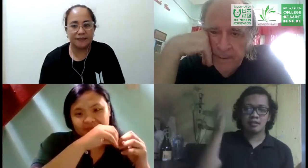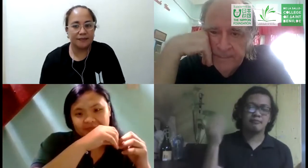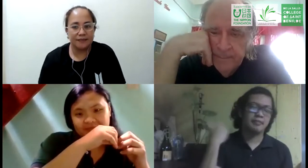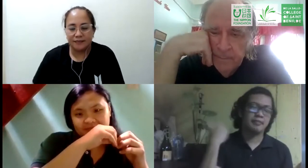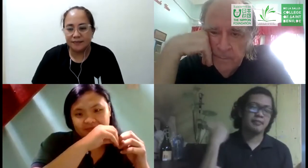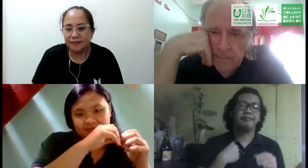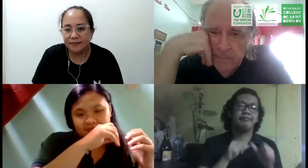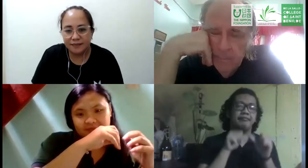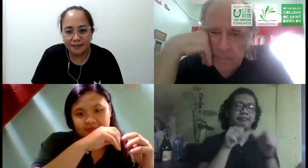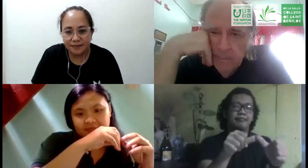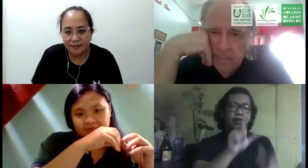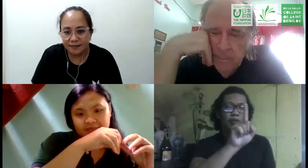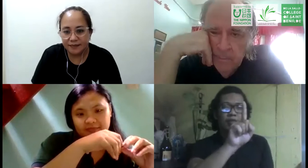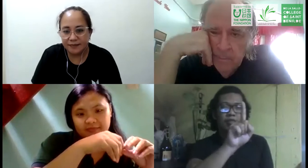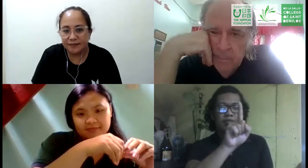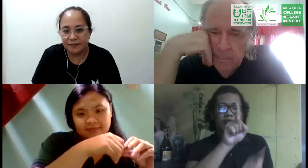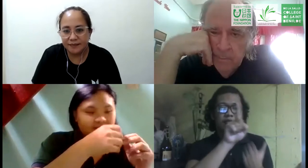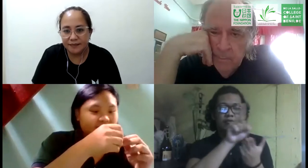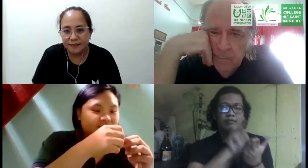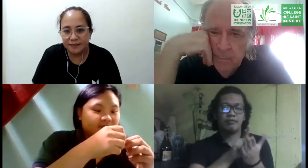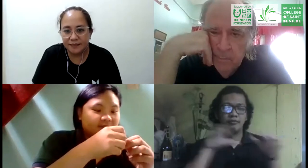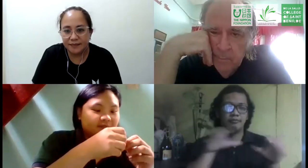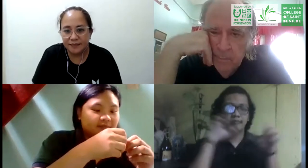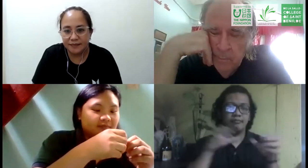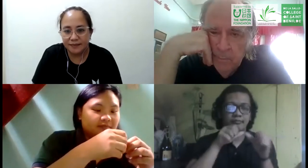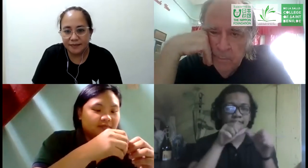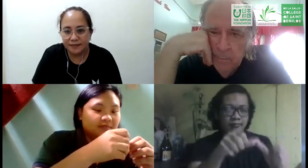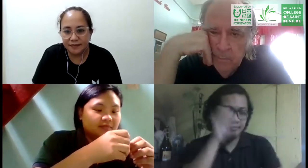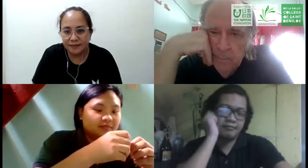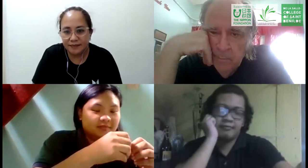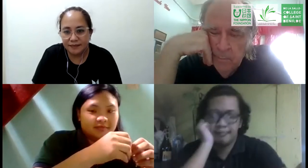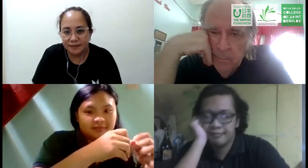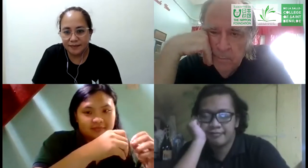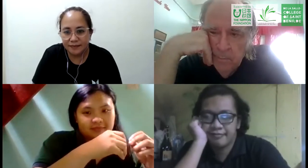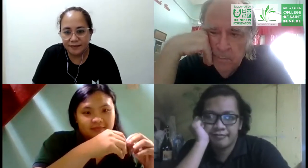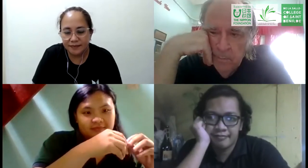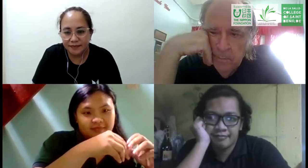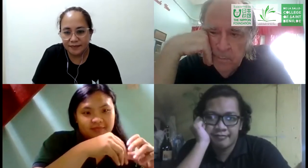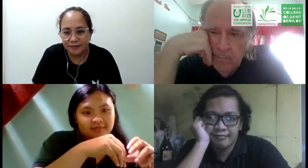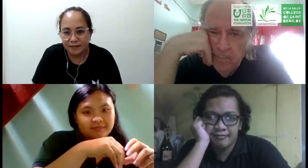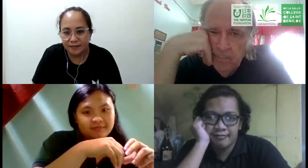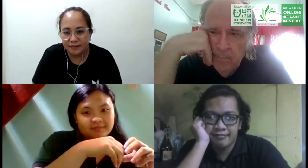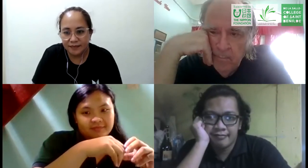hasn't been included yet because we're just waiting on Shaq. So we're just waiting on lesson 1.